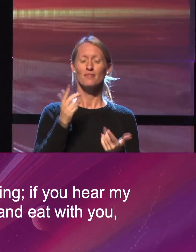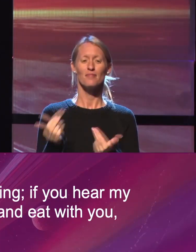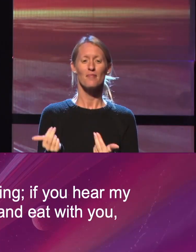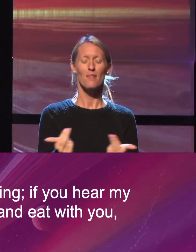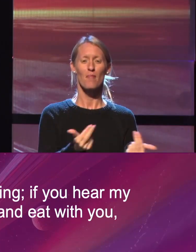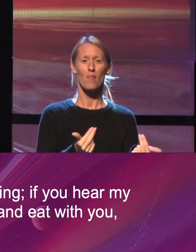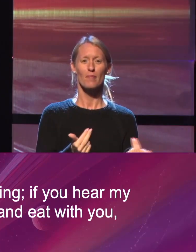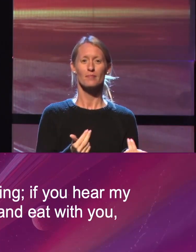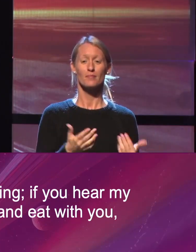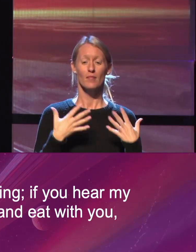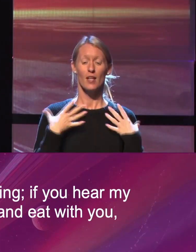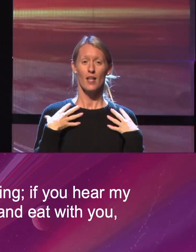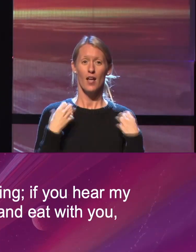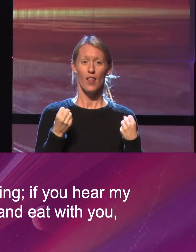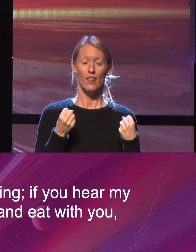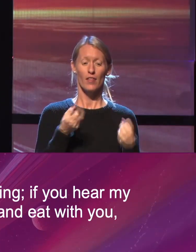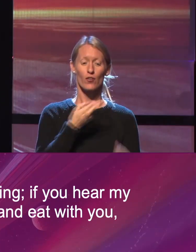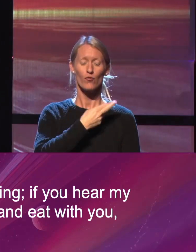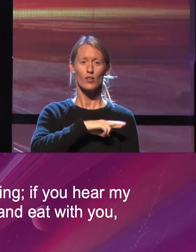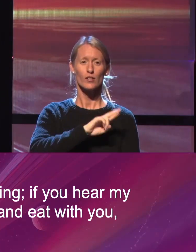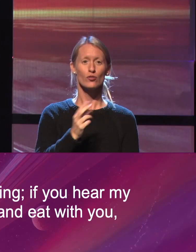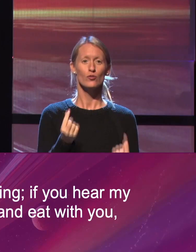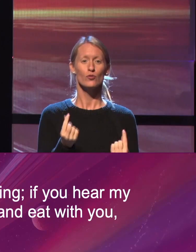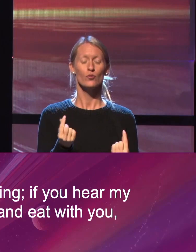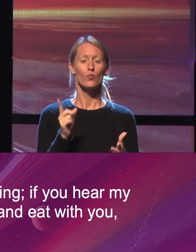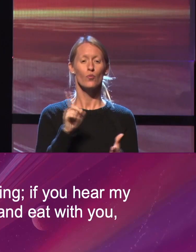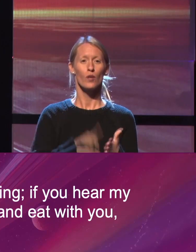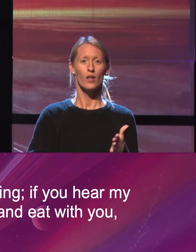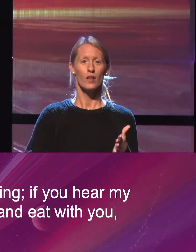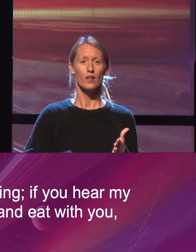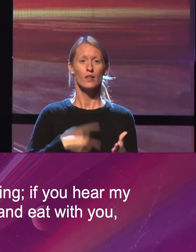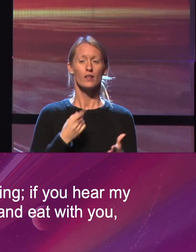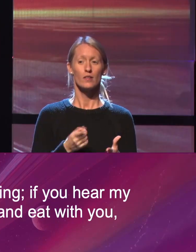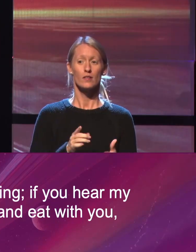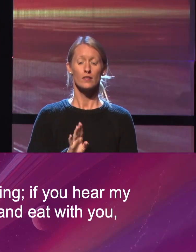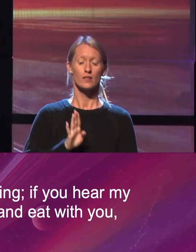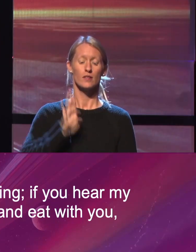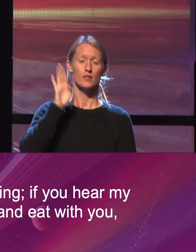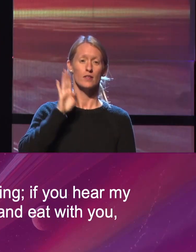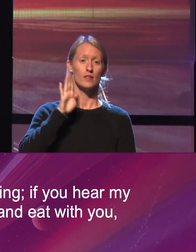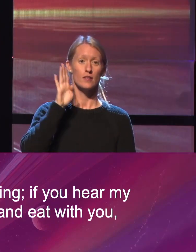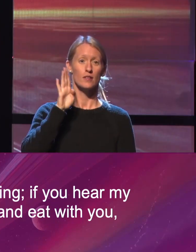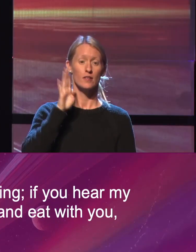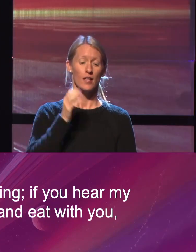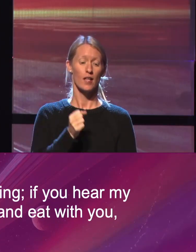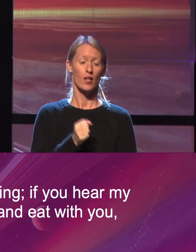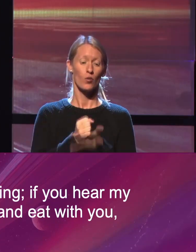what healthy religion does. Healthy religion helps you deal with your hand being raised right now.